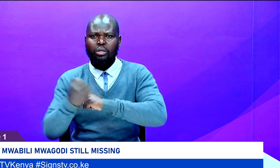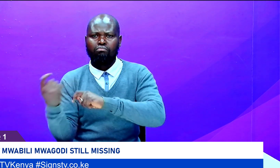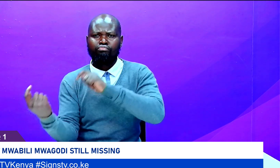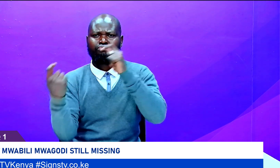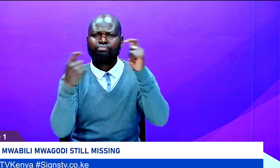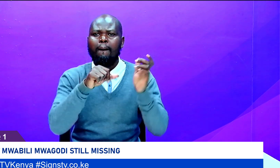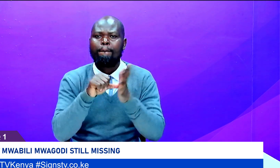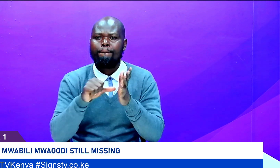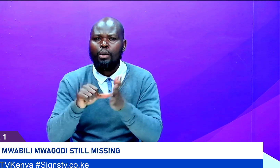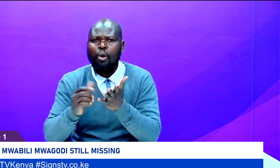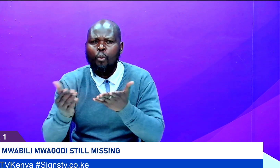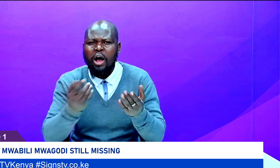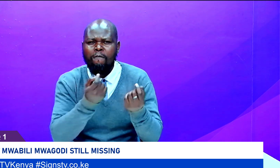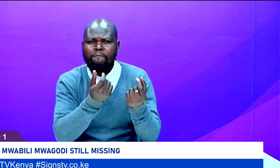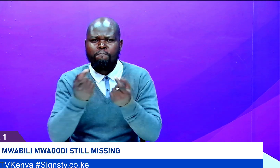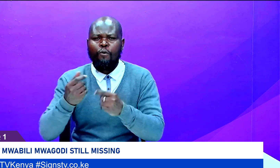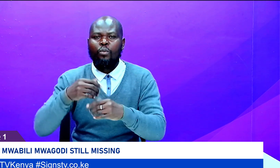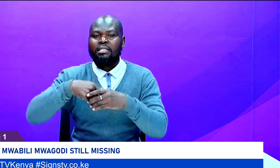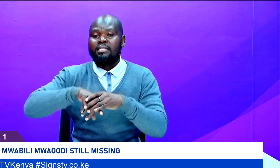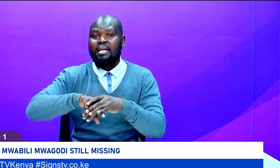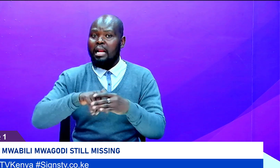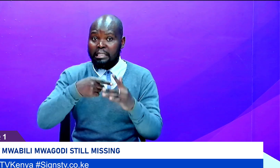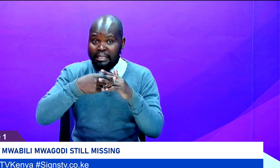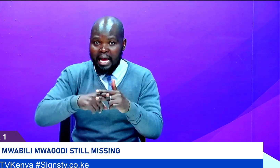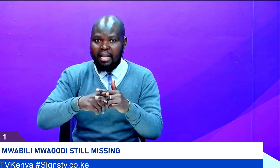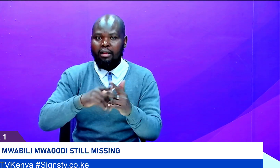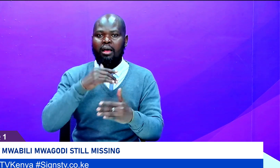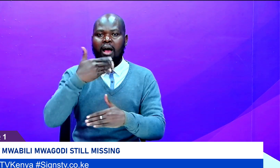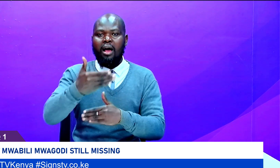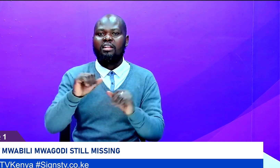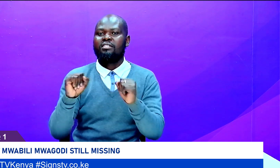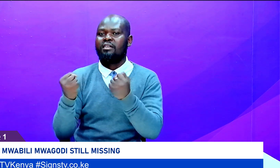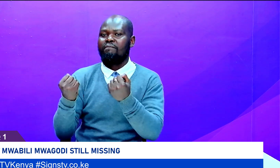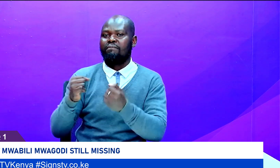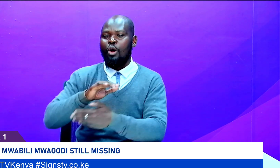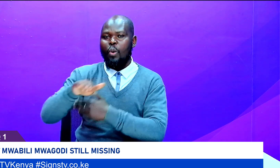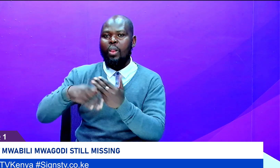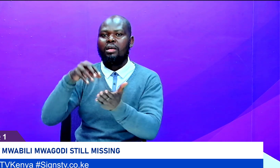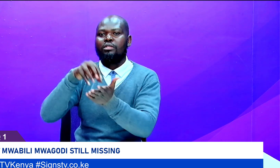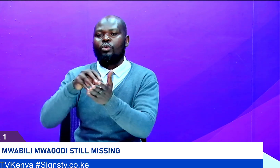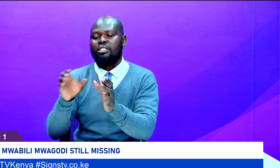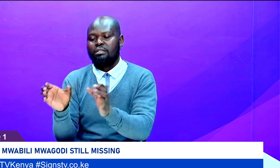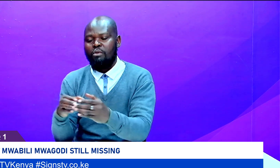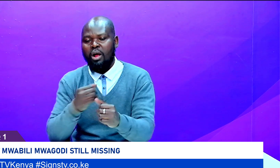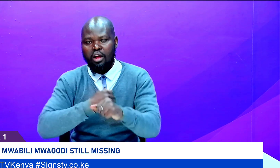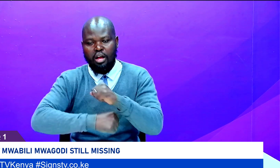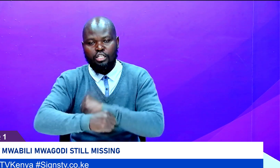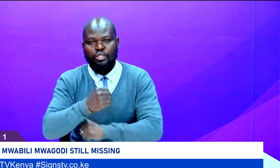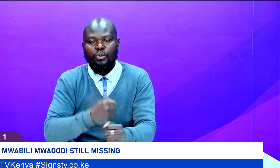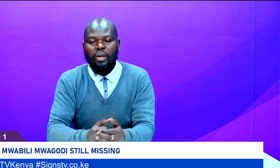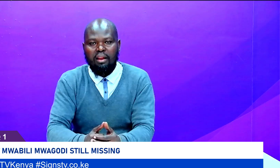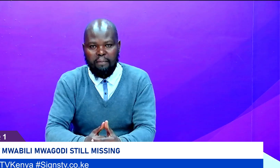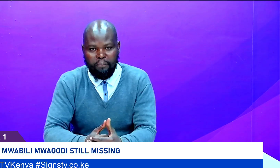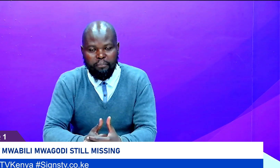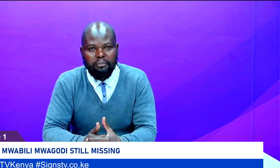allegations and guarantees for safety and for all civic actors.